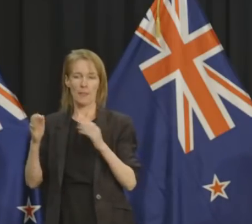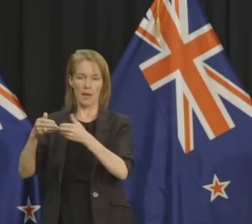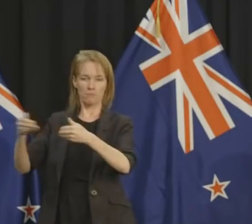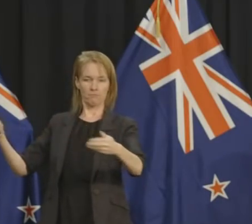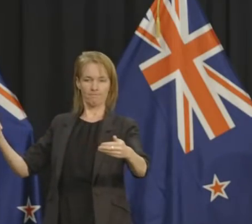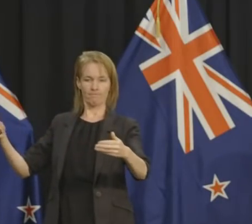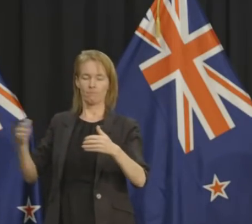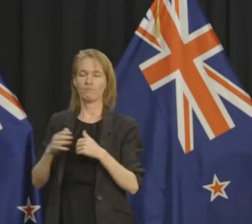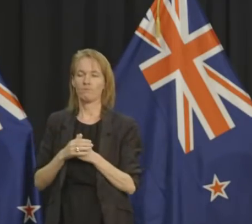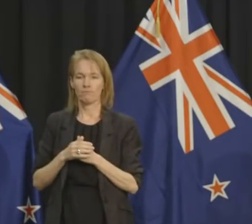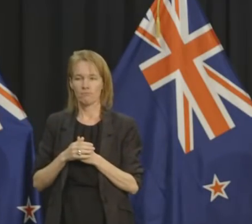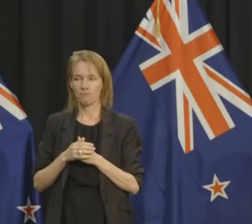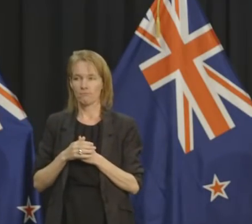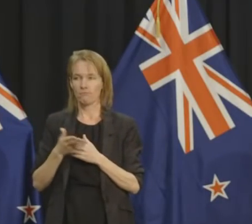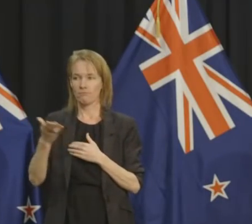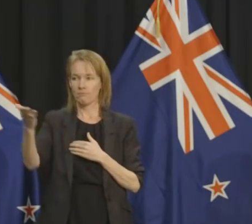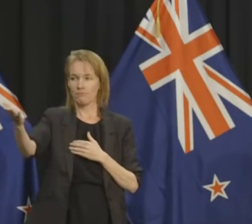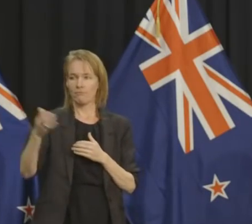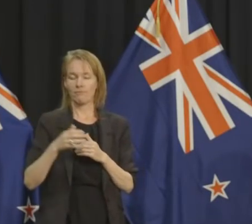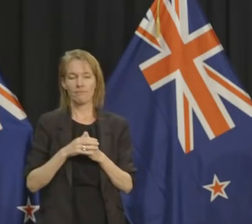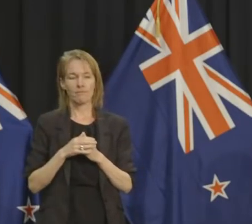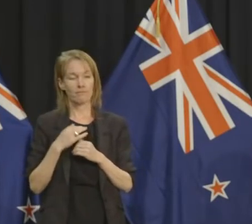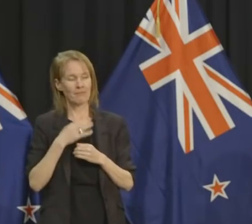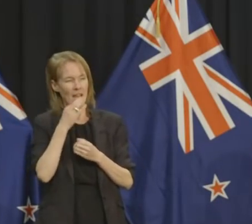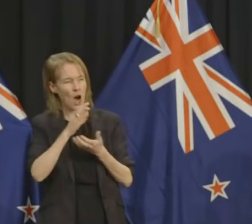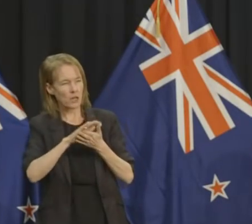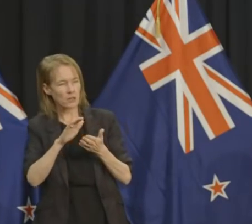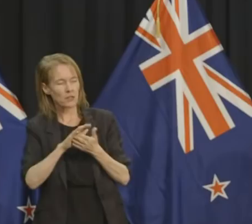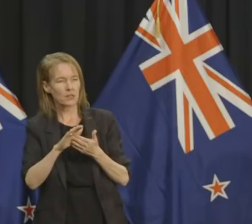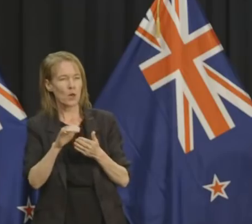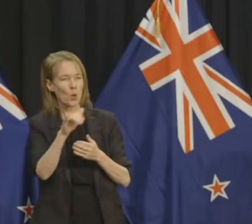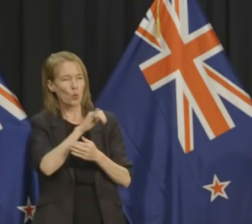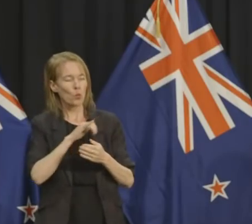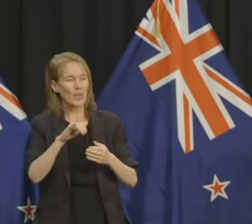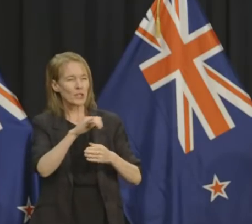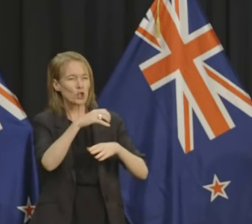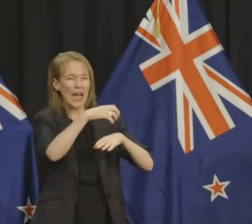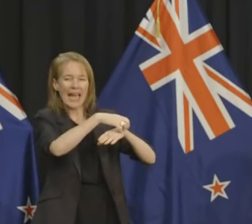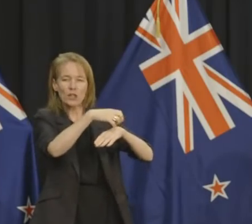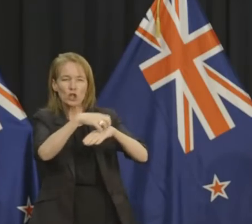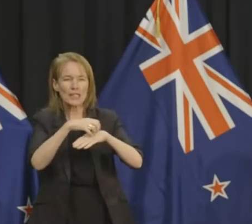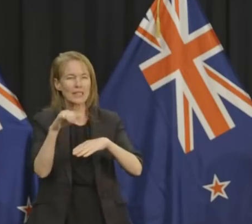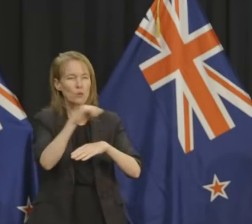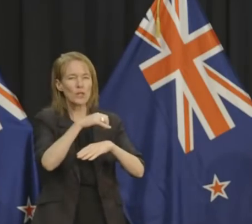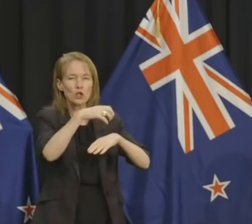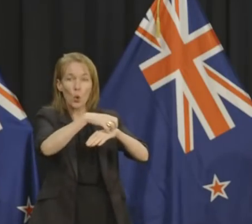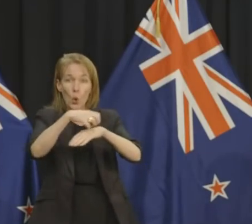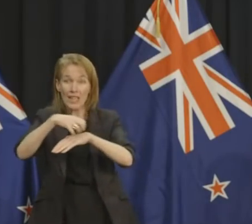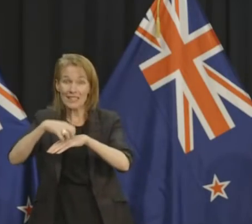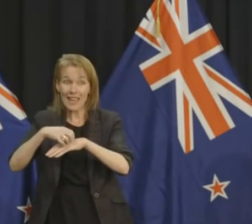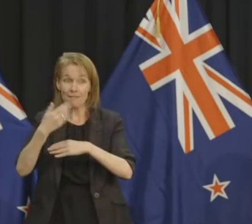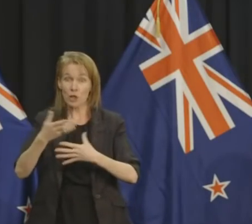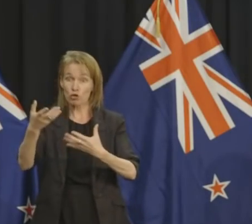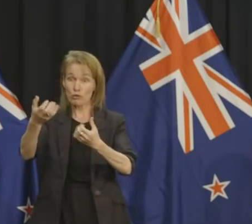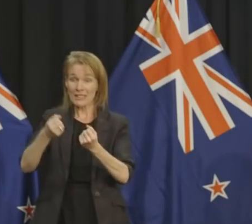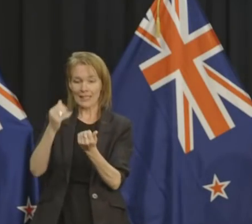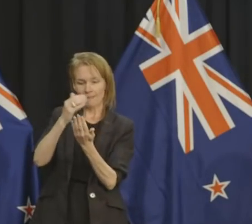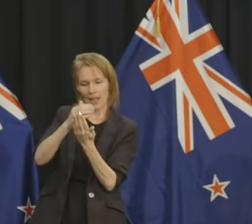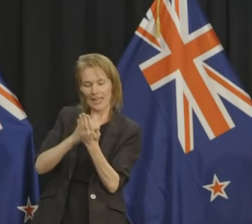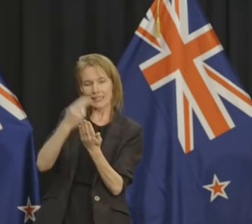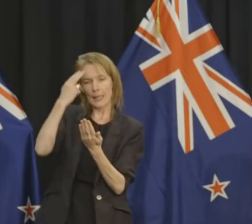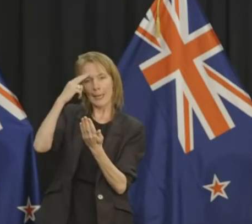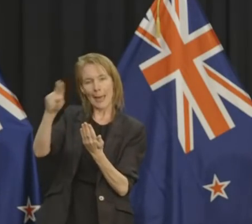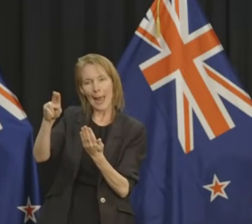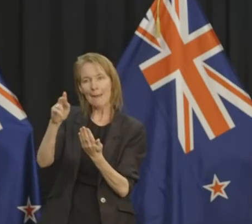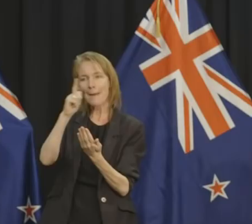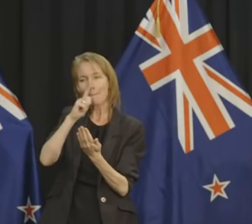some clarity on what agencies and organisations had that list of COVID-19 patients and why they